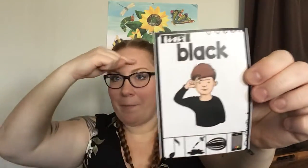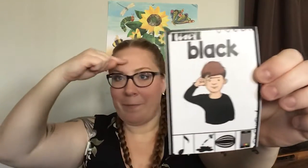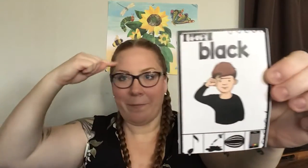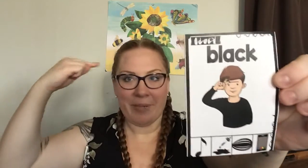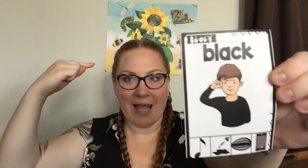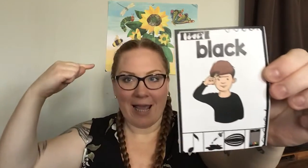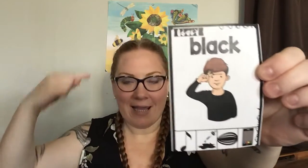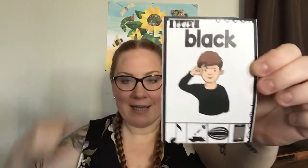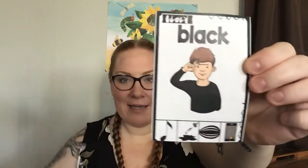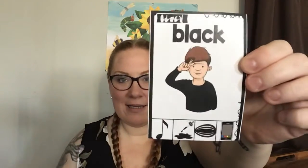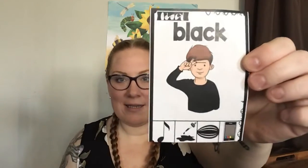Black.